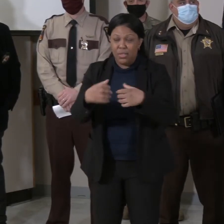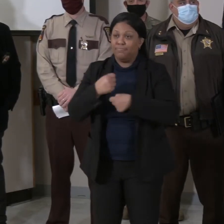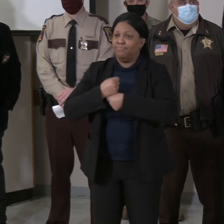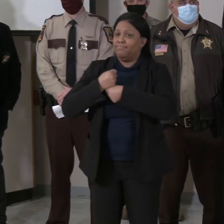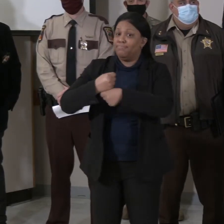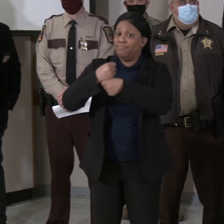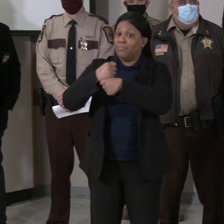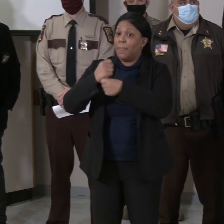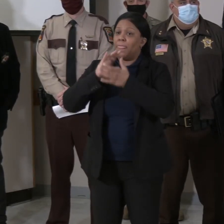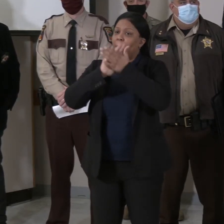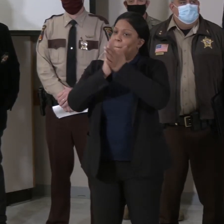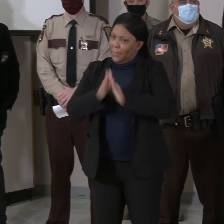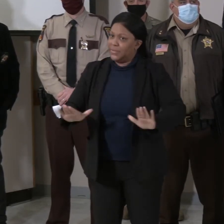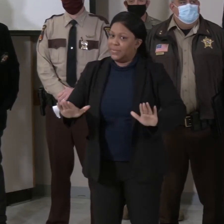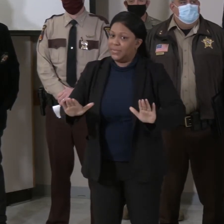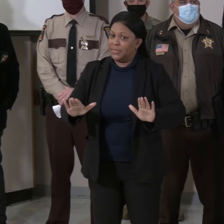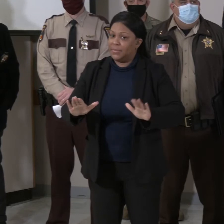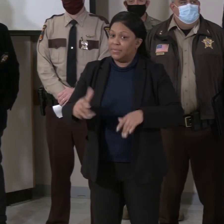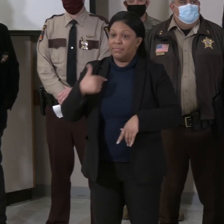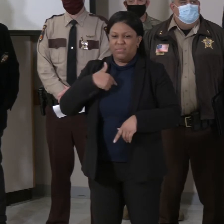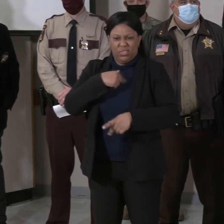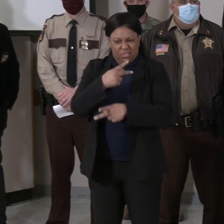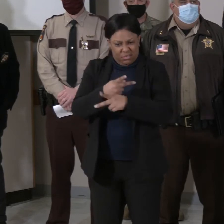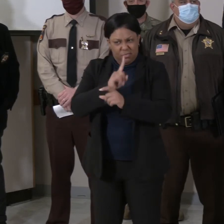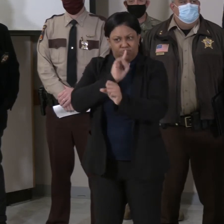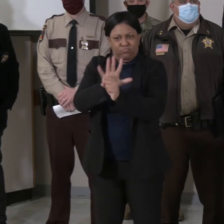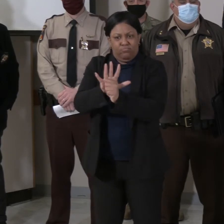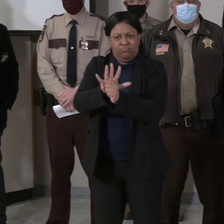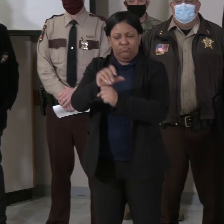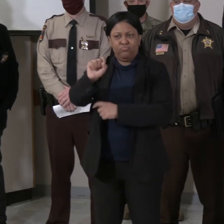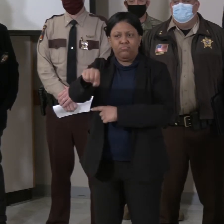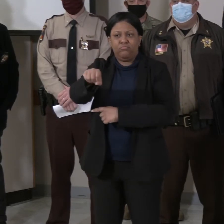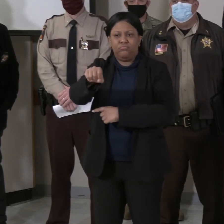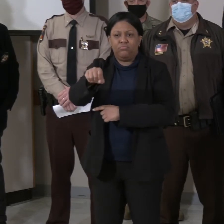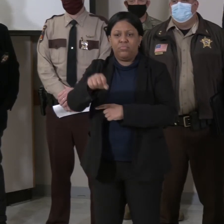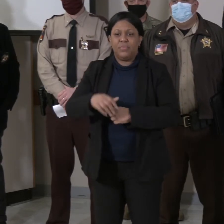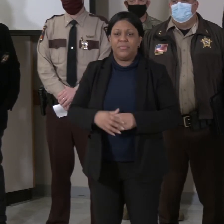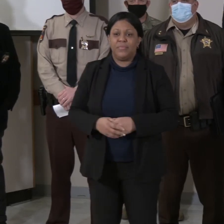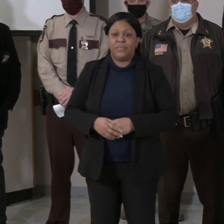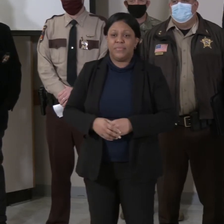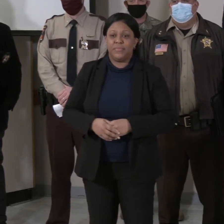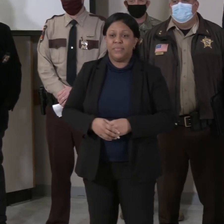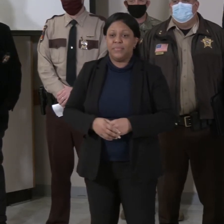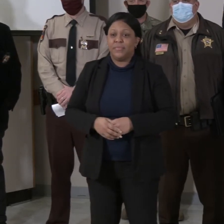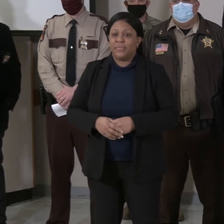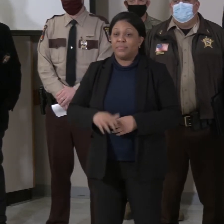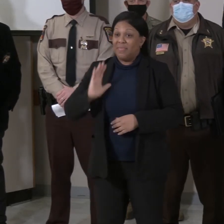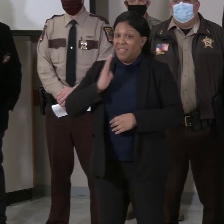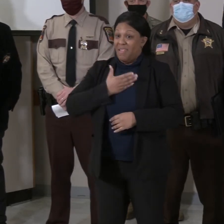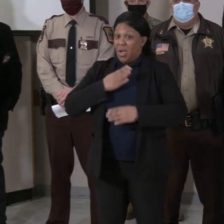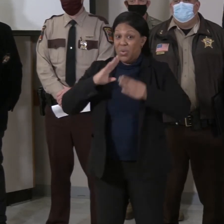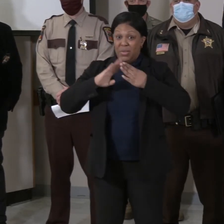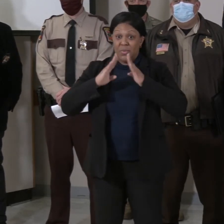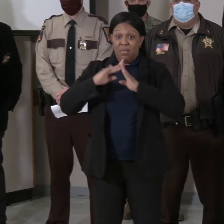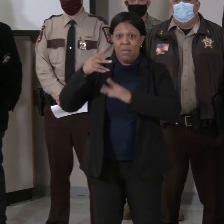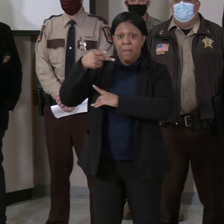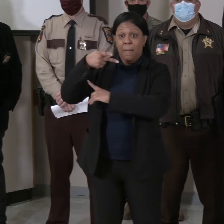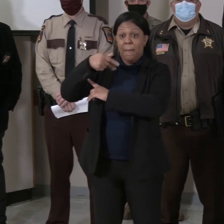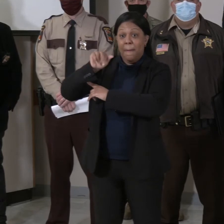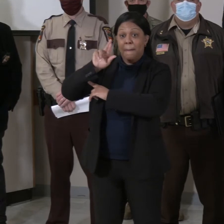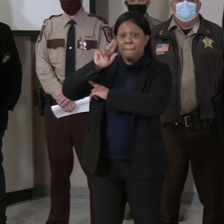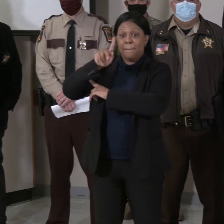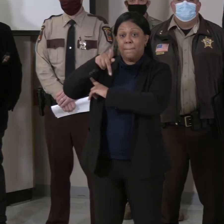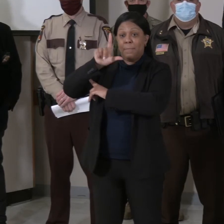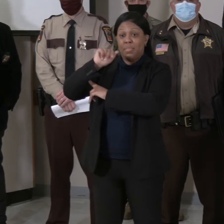certainly the focus and concentration will be in and around our downtown plaza corridor. The mere fact of the